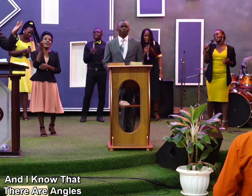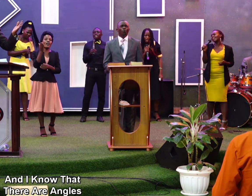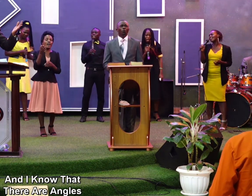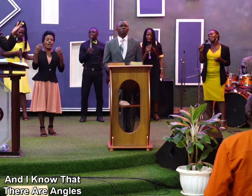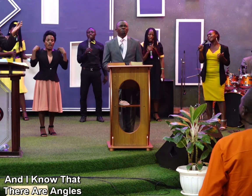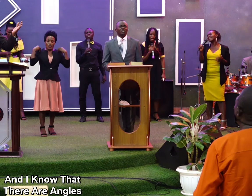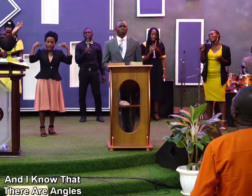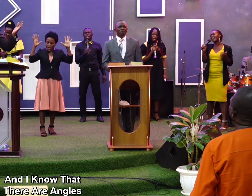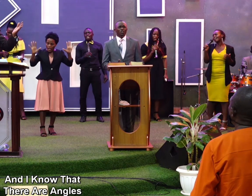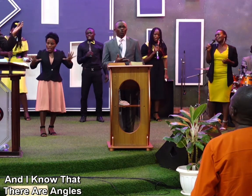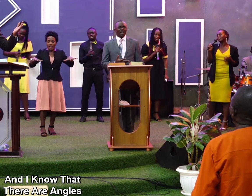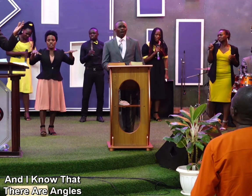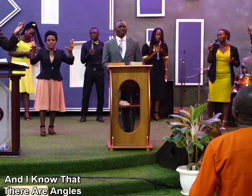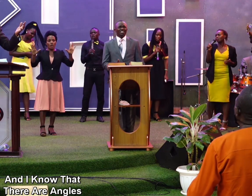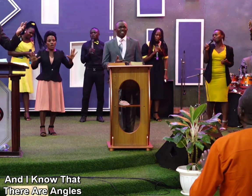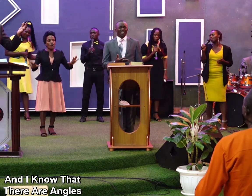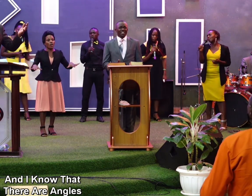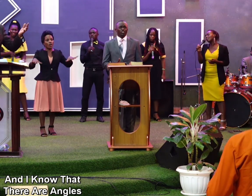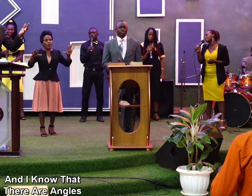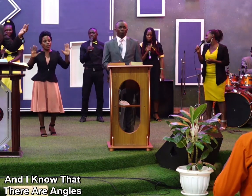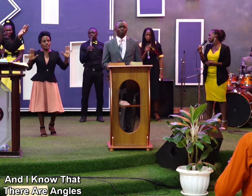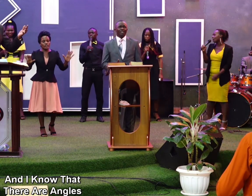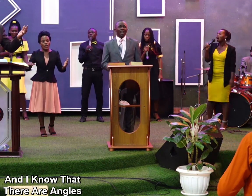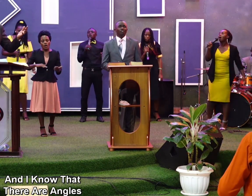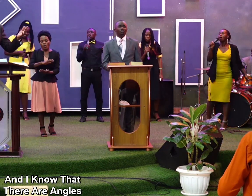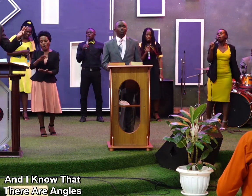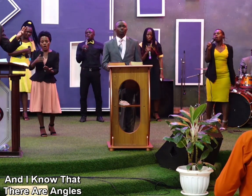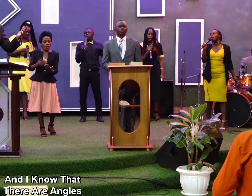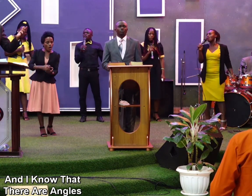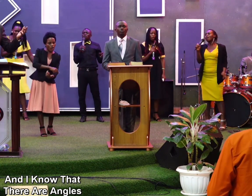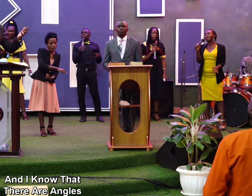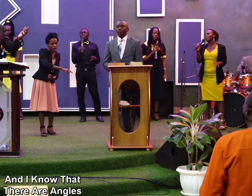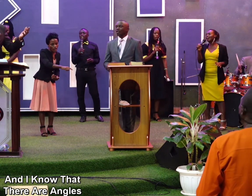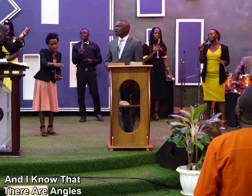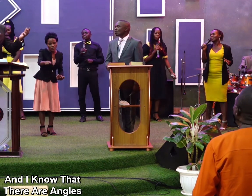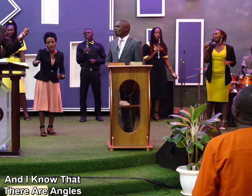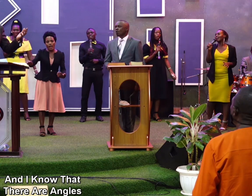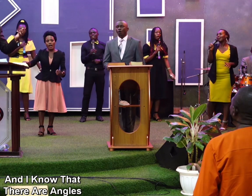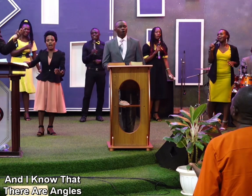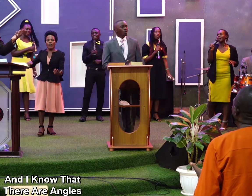Oh,